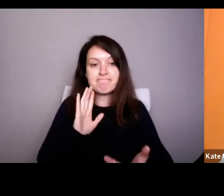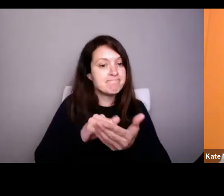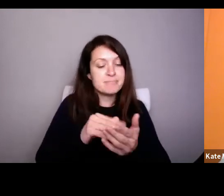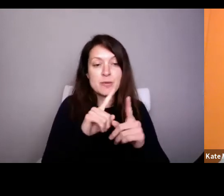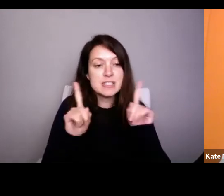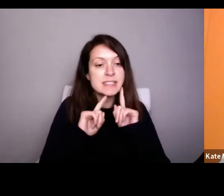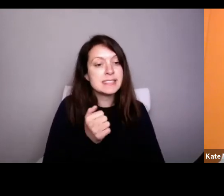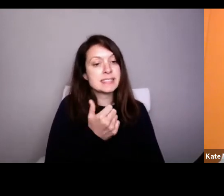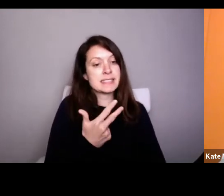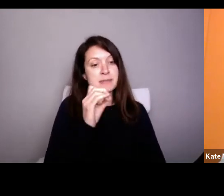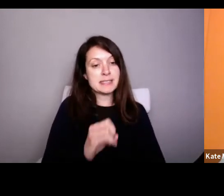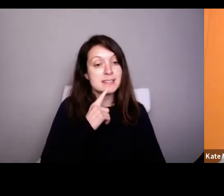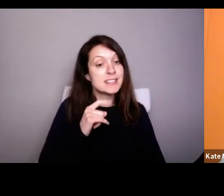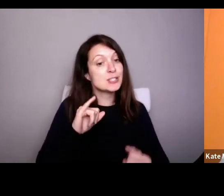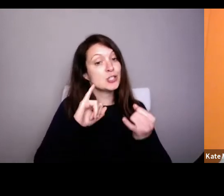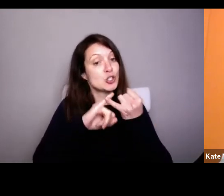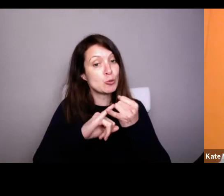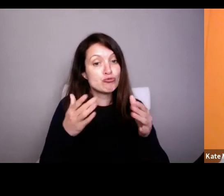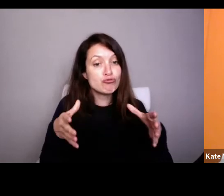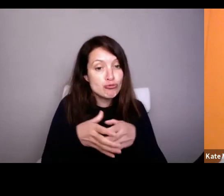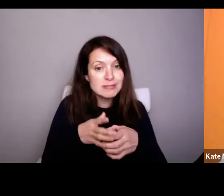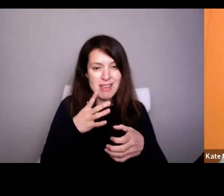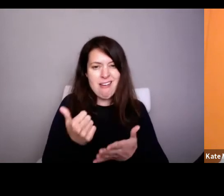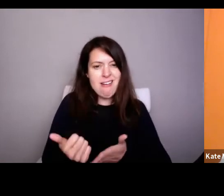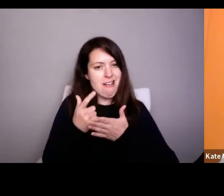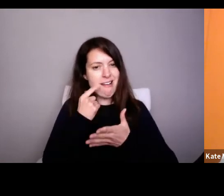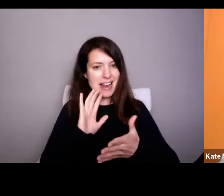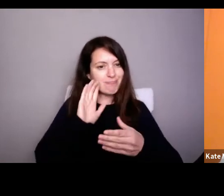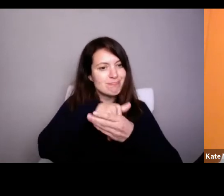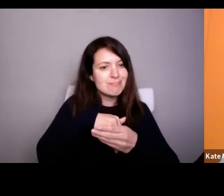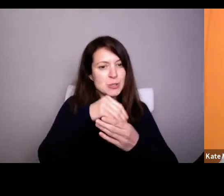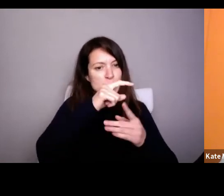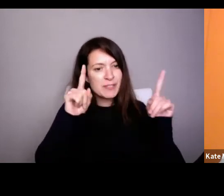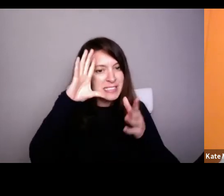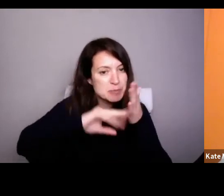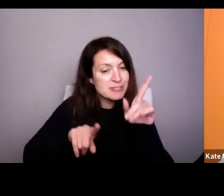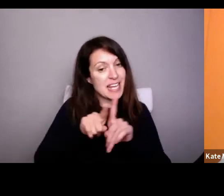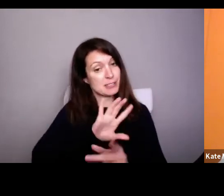Trust support enabled them to be involved in the university experience and community.